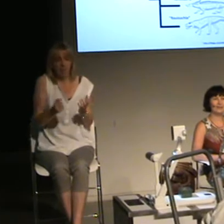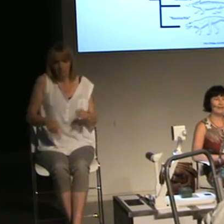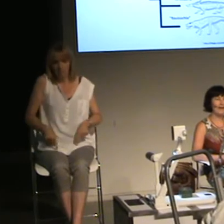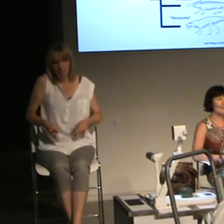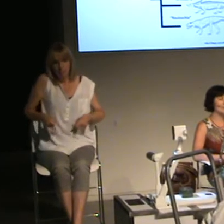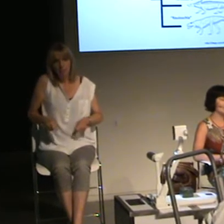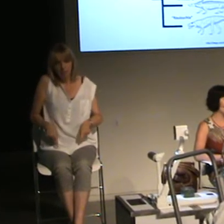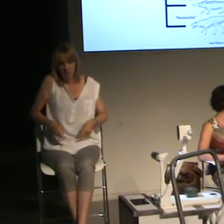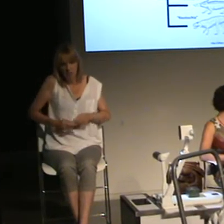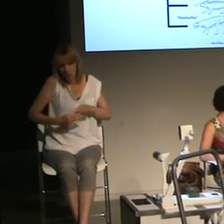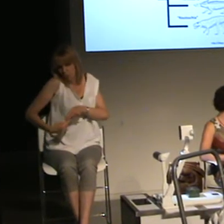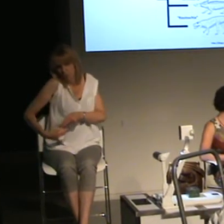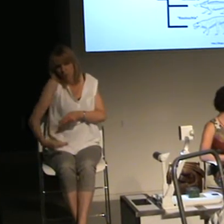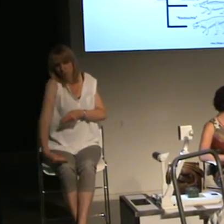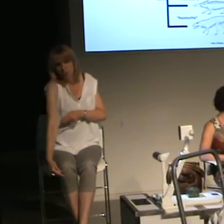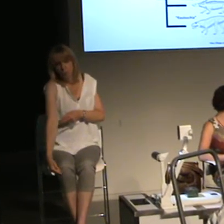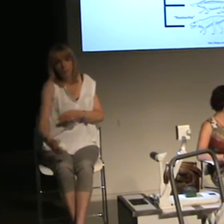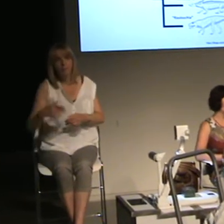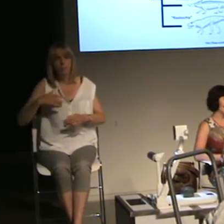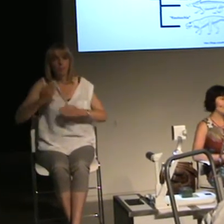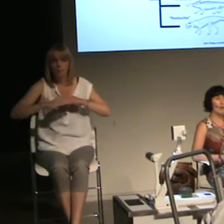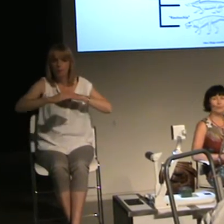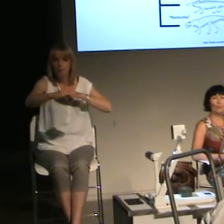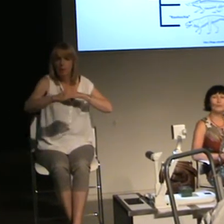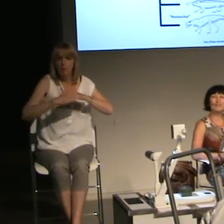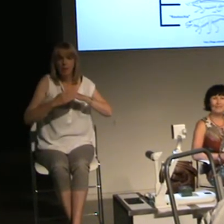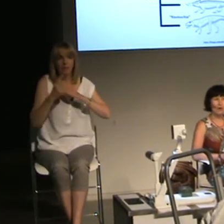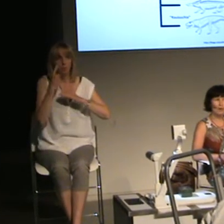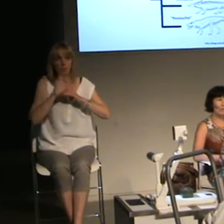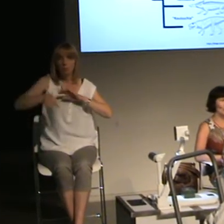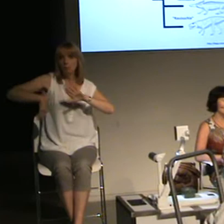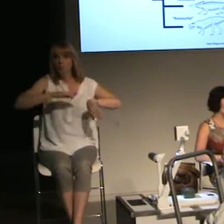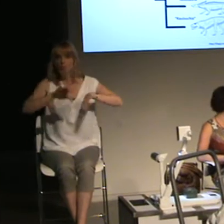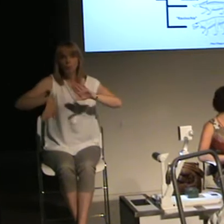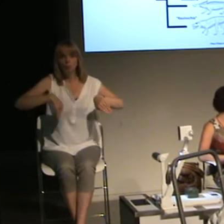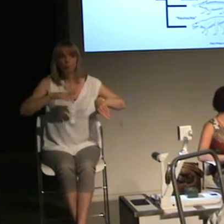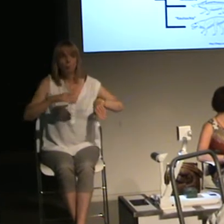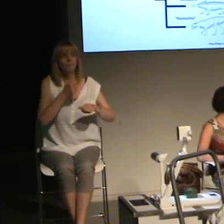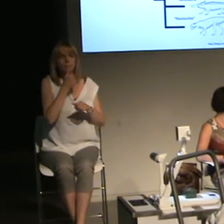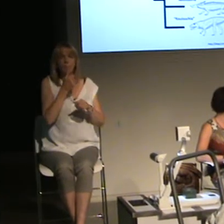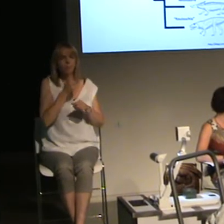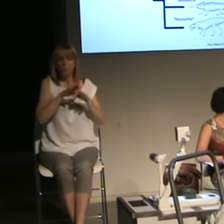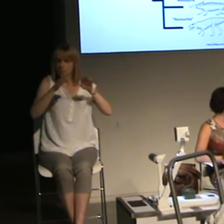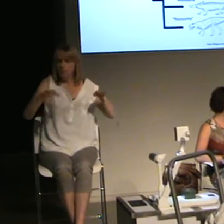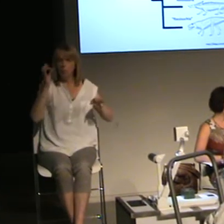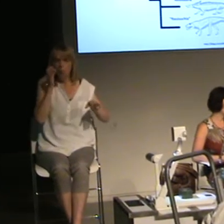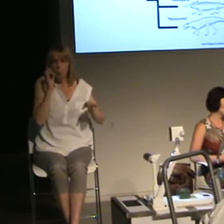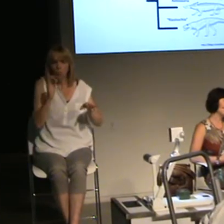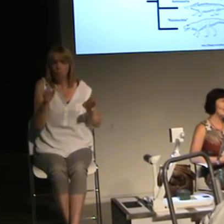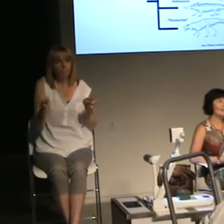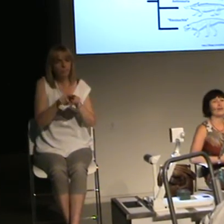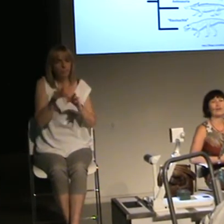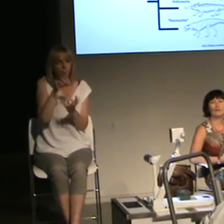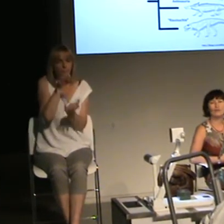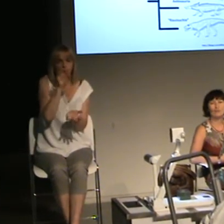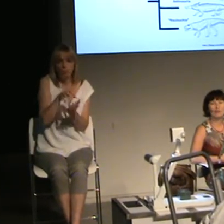lived on the land, were able to run around, probably didn't go in water like today's crocodiles, and some other